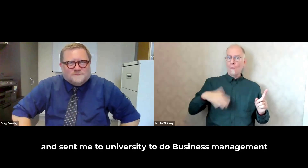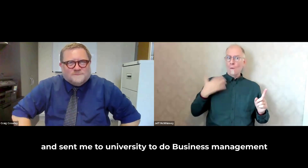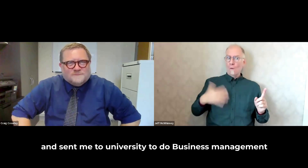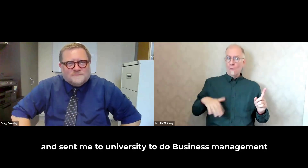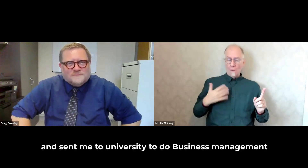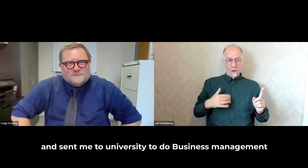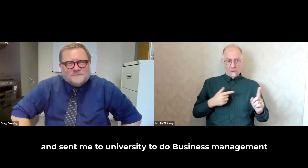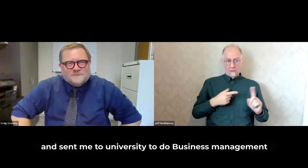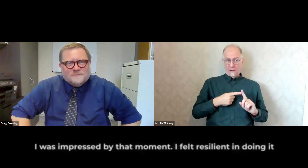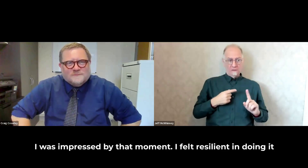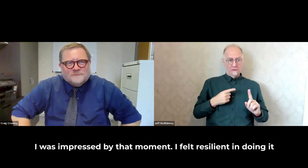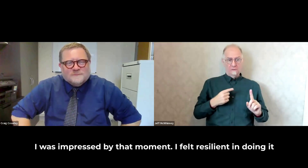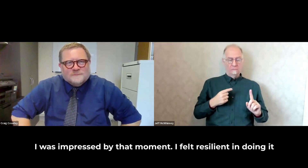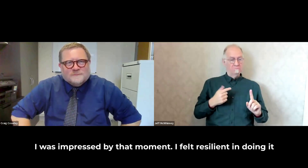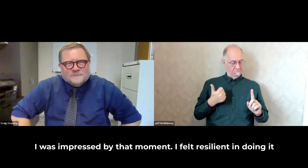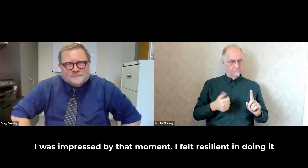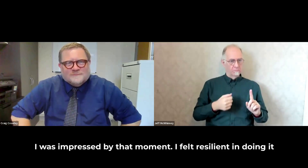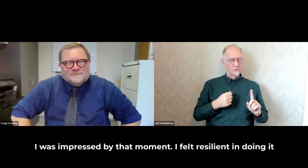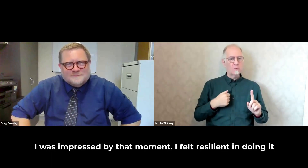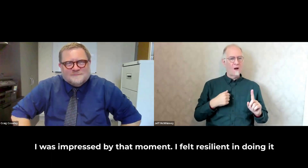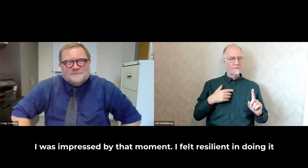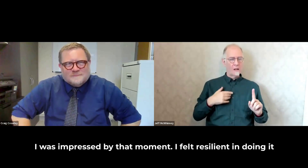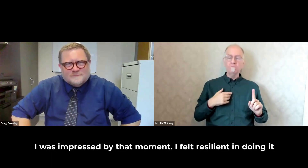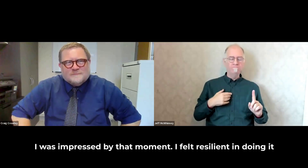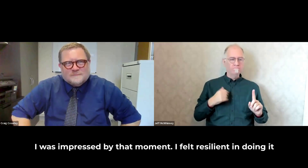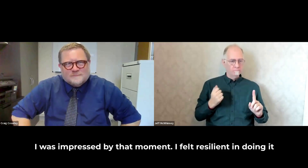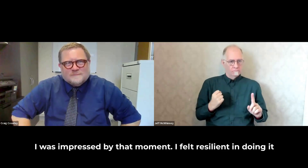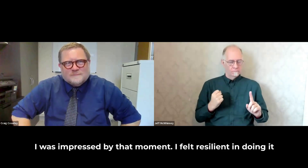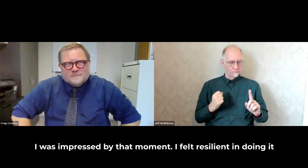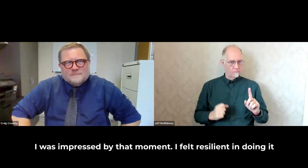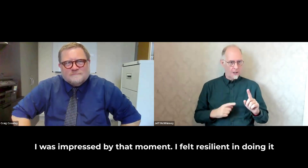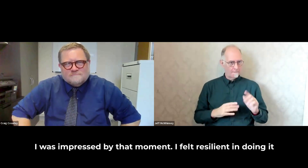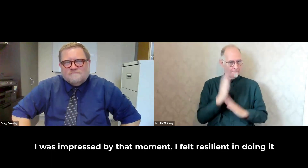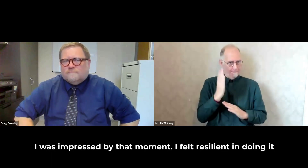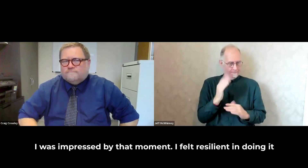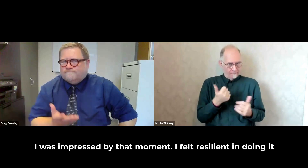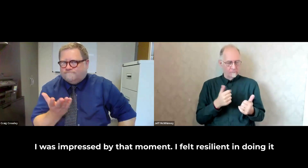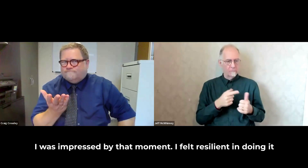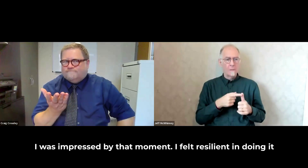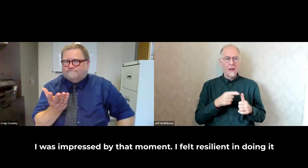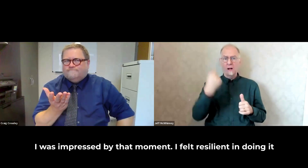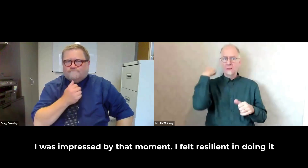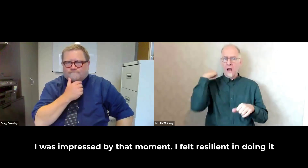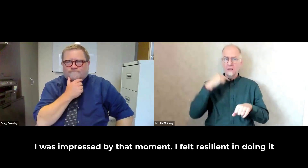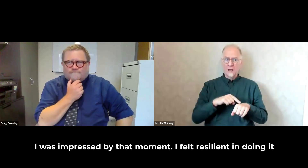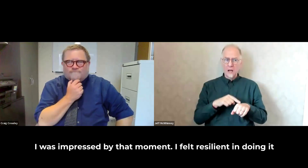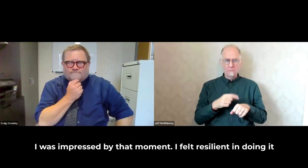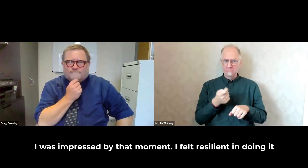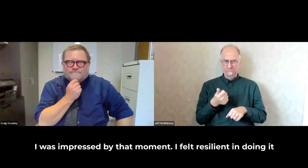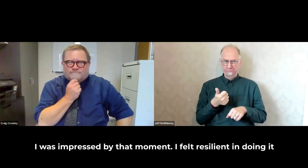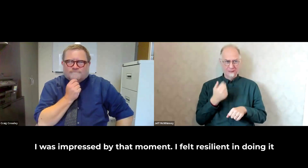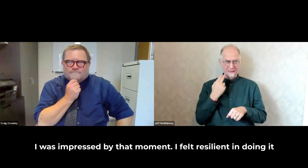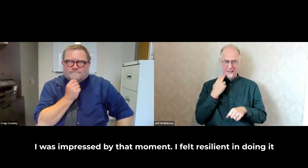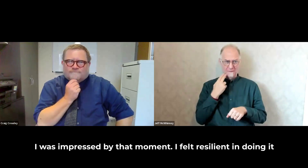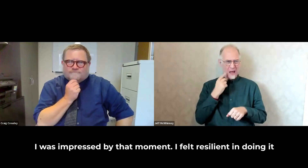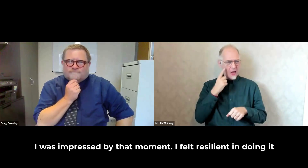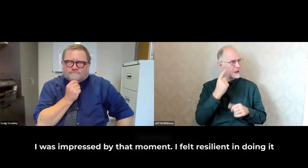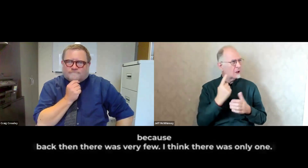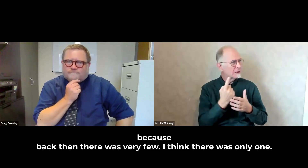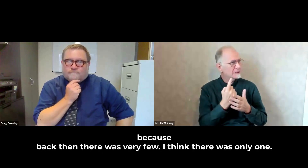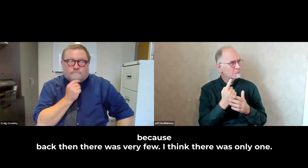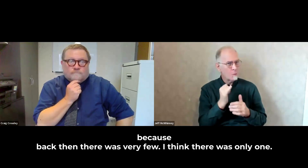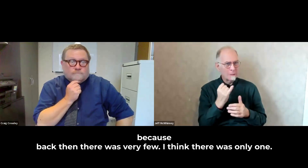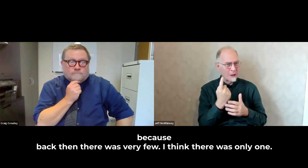to do business. I was impressed by that moment. I felt resilient in doing